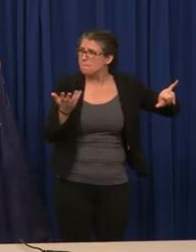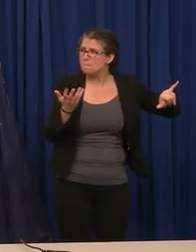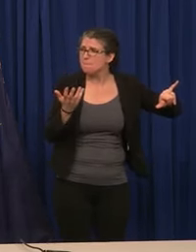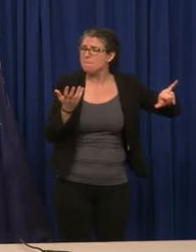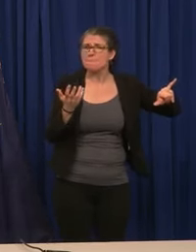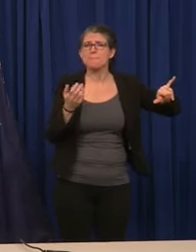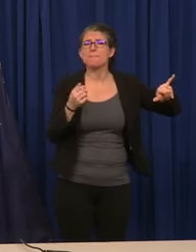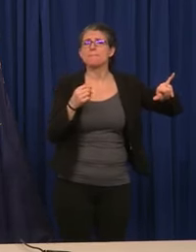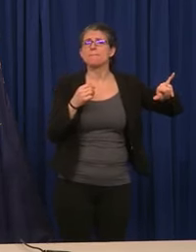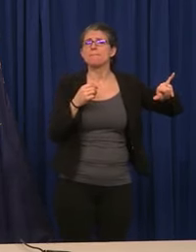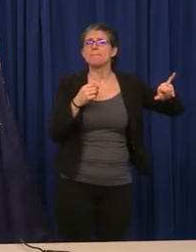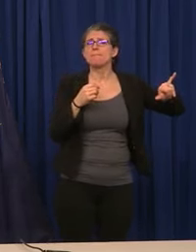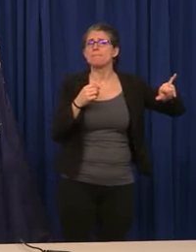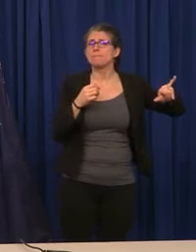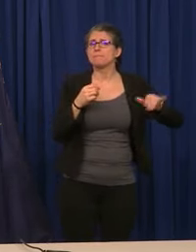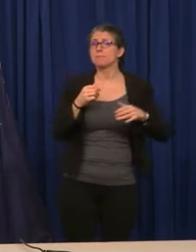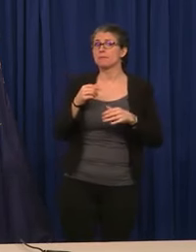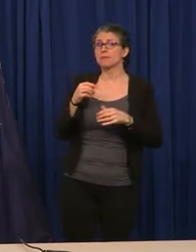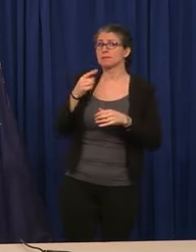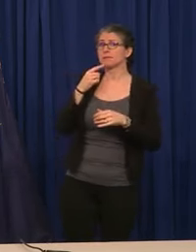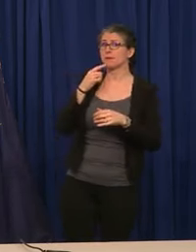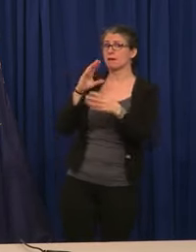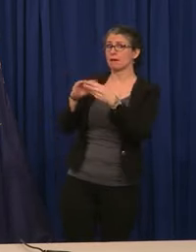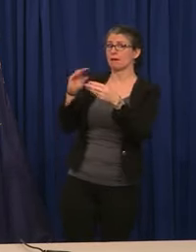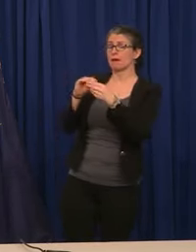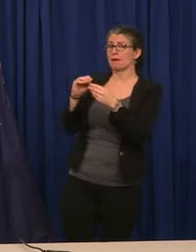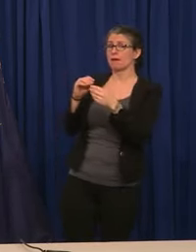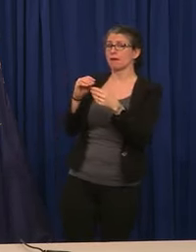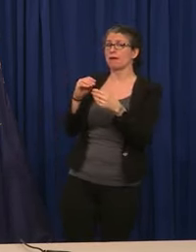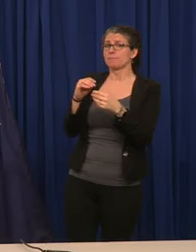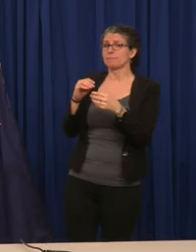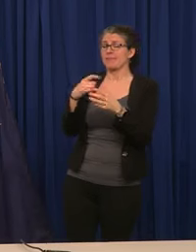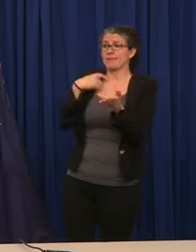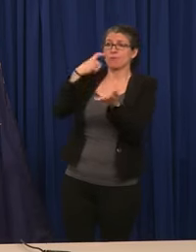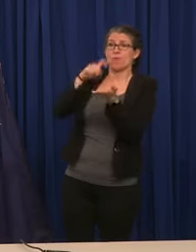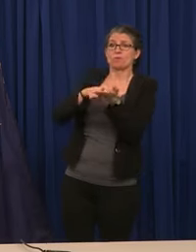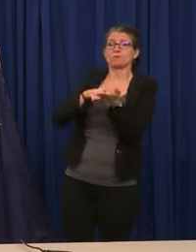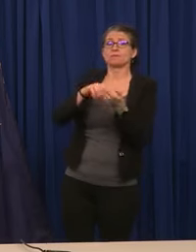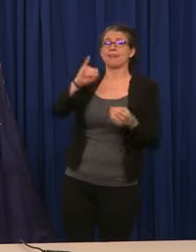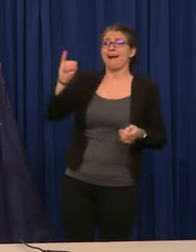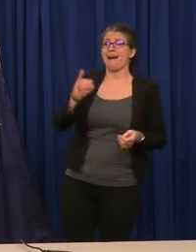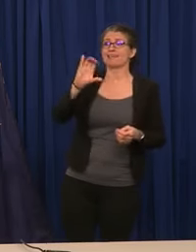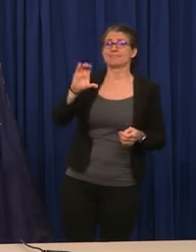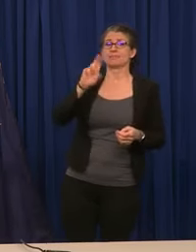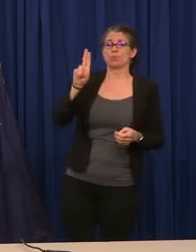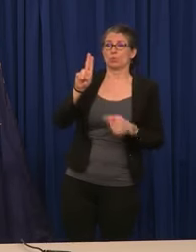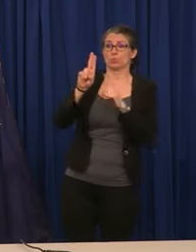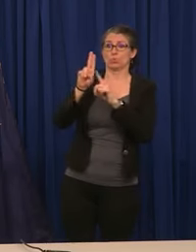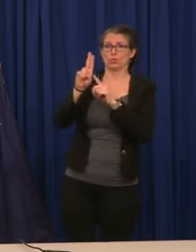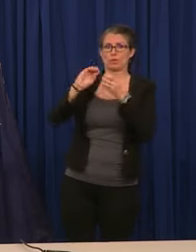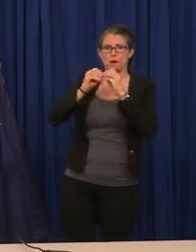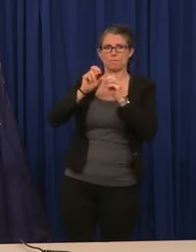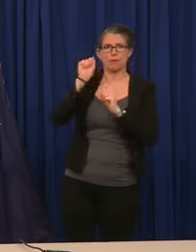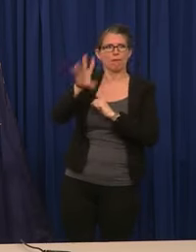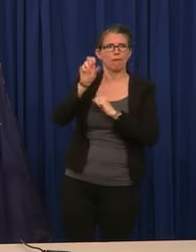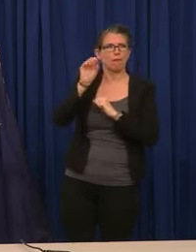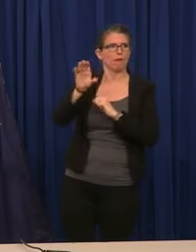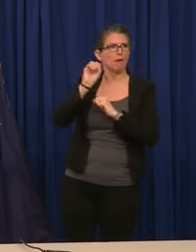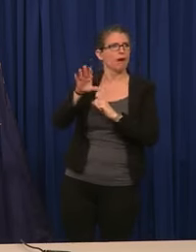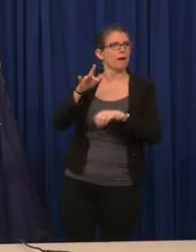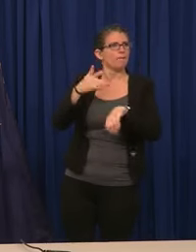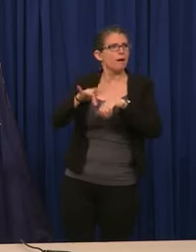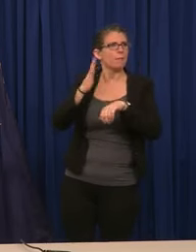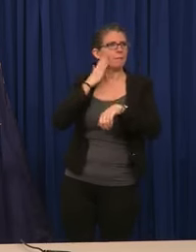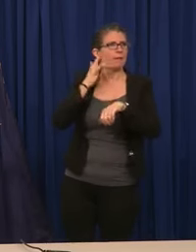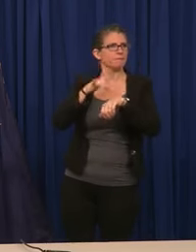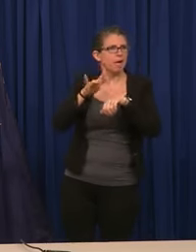the type of ICU beds they have and ventilators. Do you feel like there is still more reporting to be